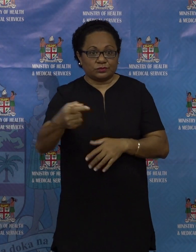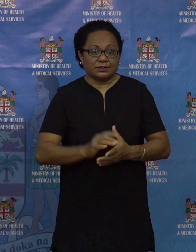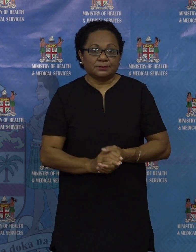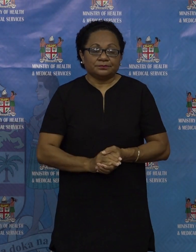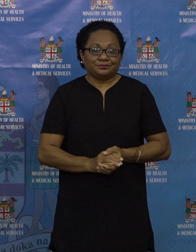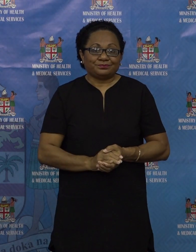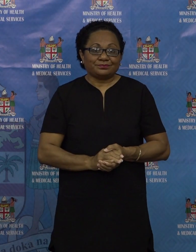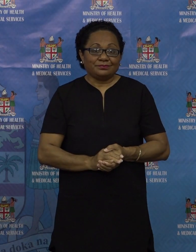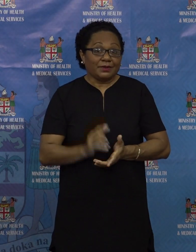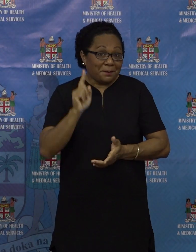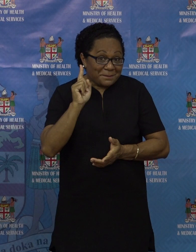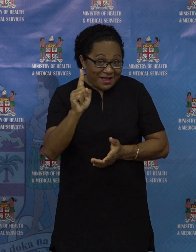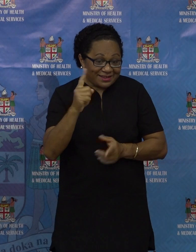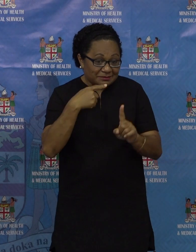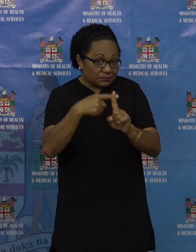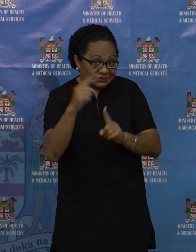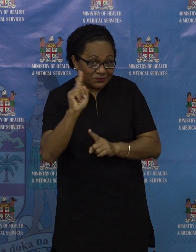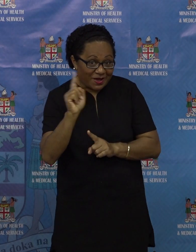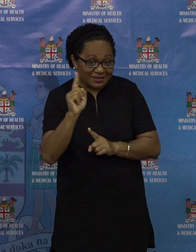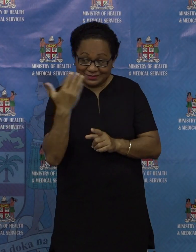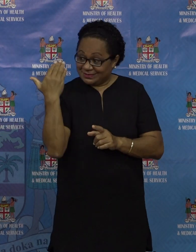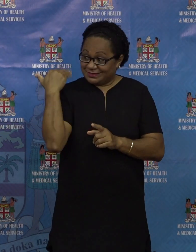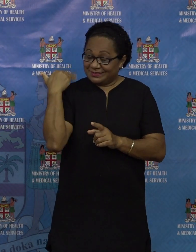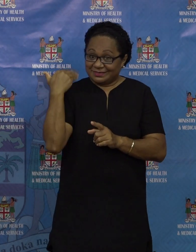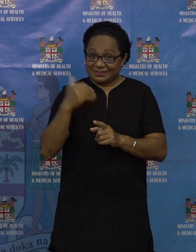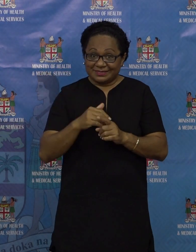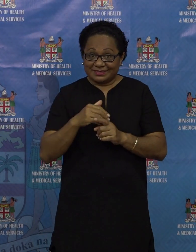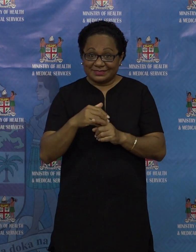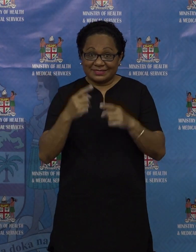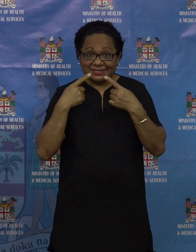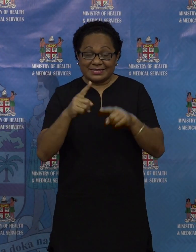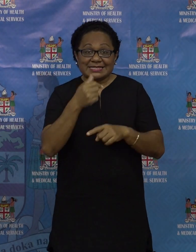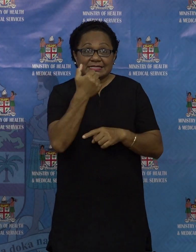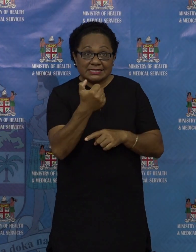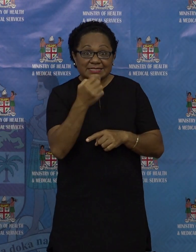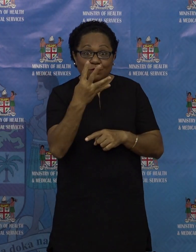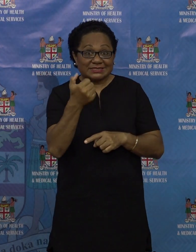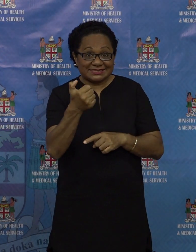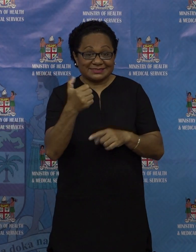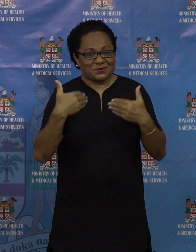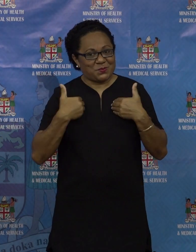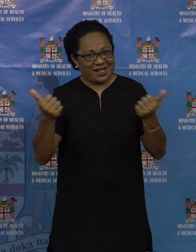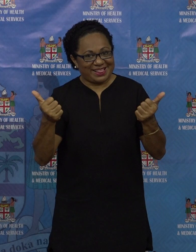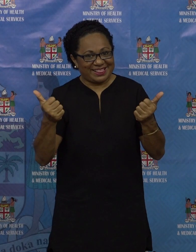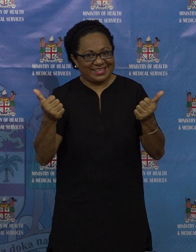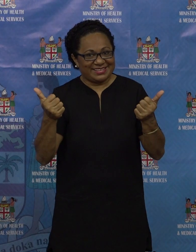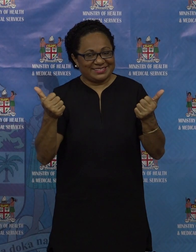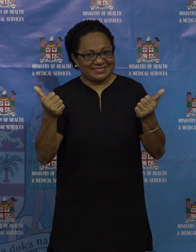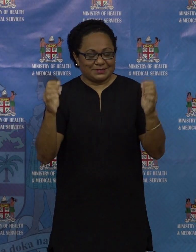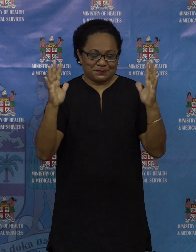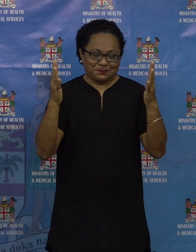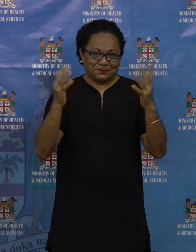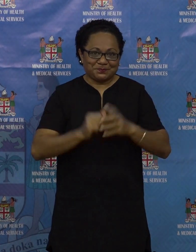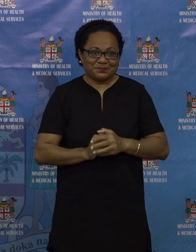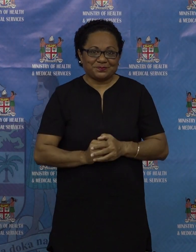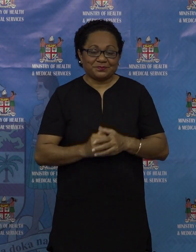On a more positive note, since our last update, there have been 664 new recoveries, which means that